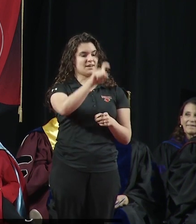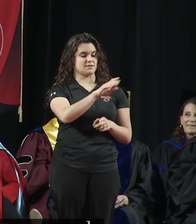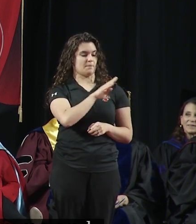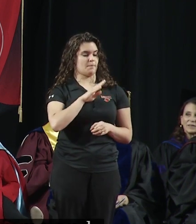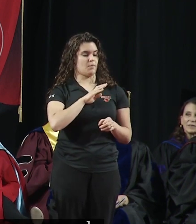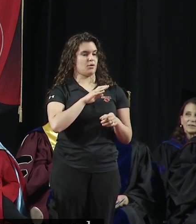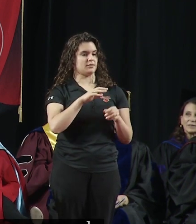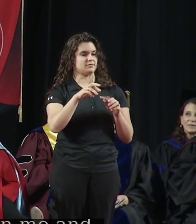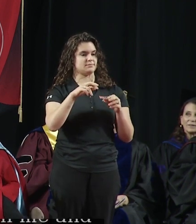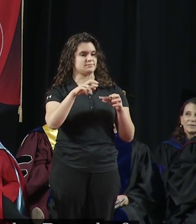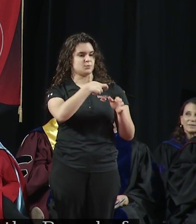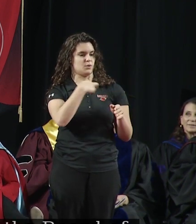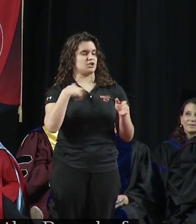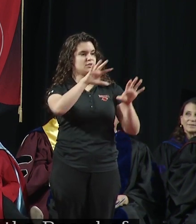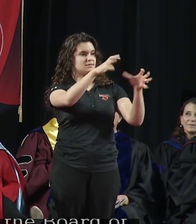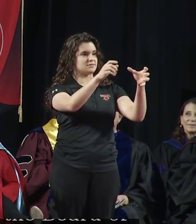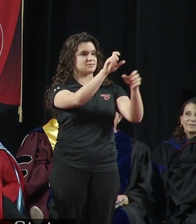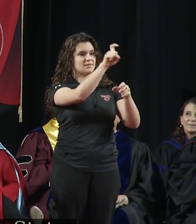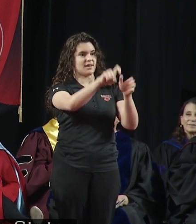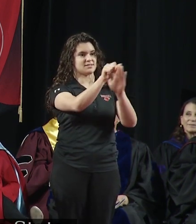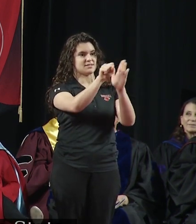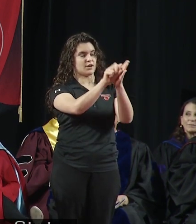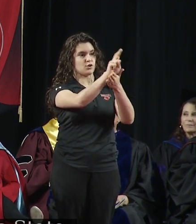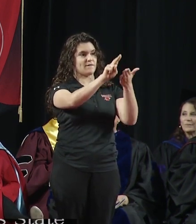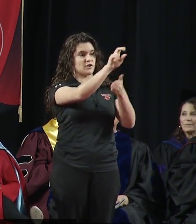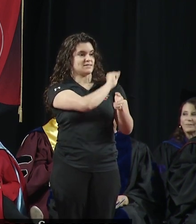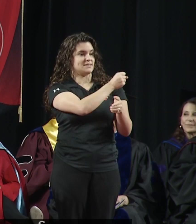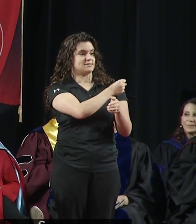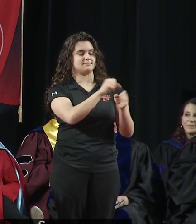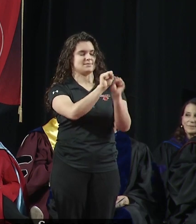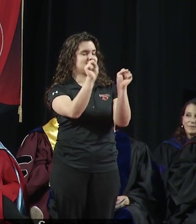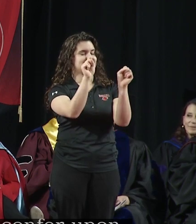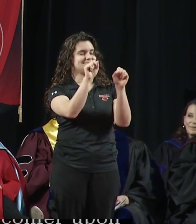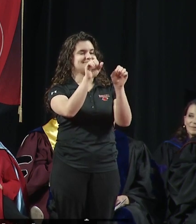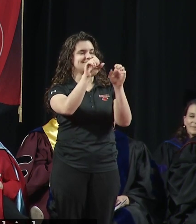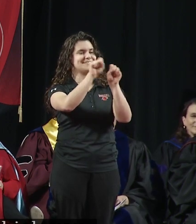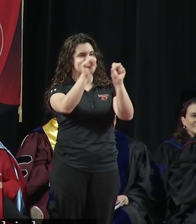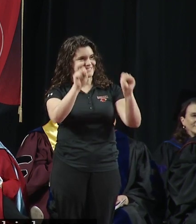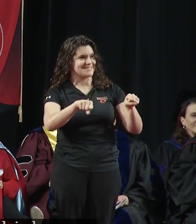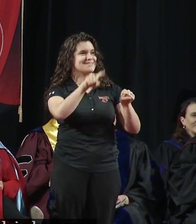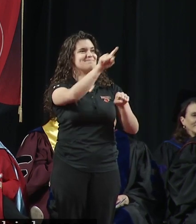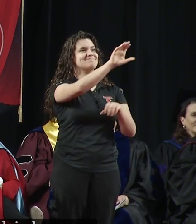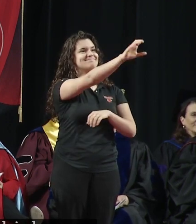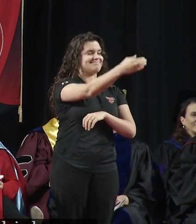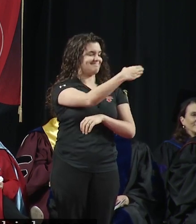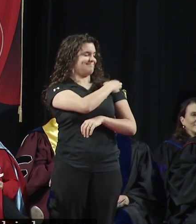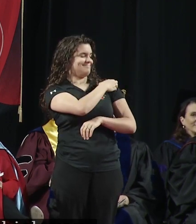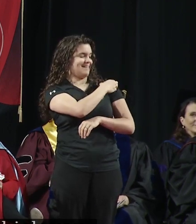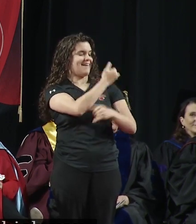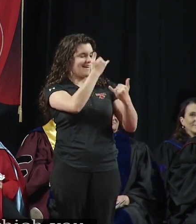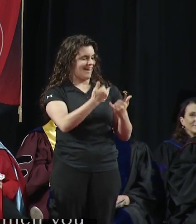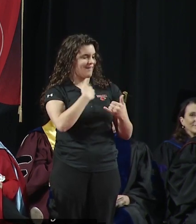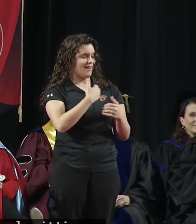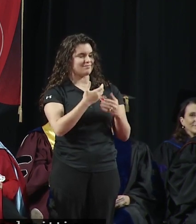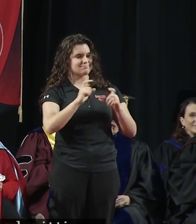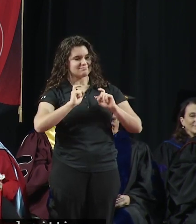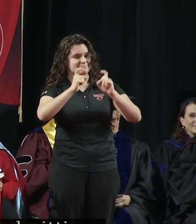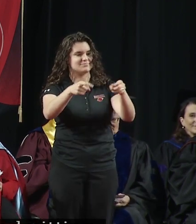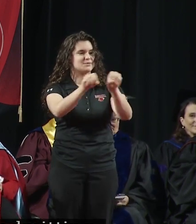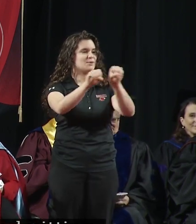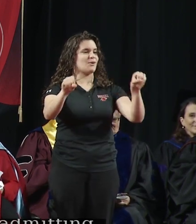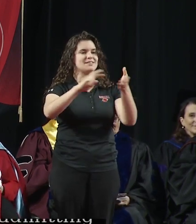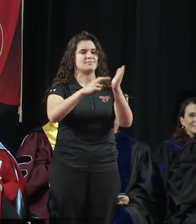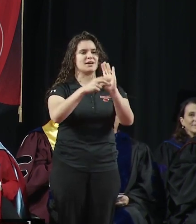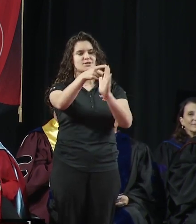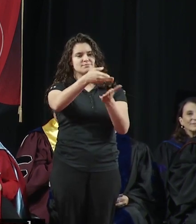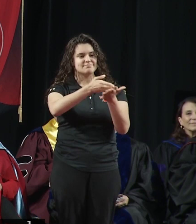of the Texas State University System, I confer upon you the degree for which you have been certified, admitting you to all the rights